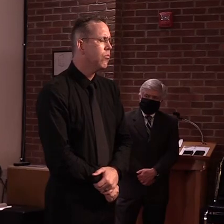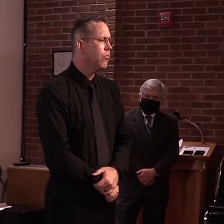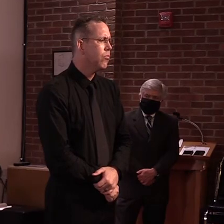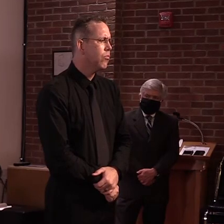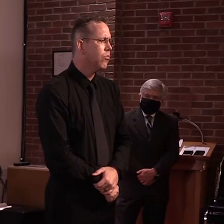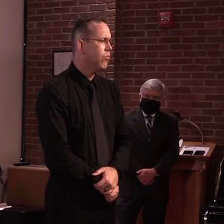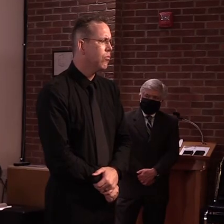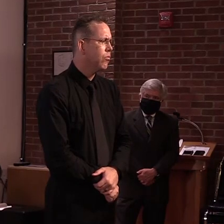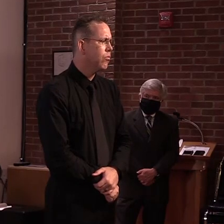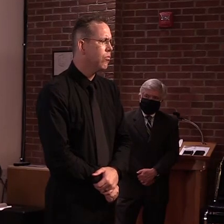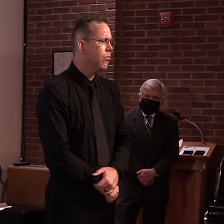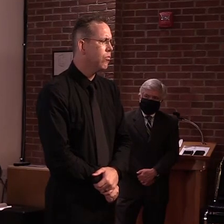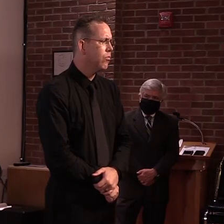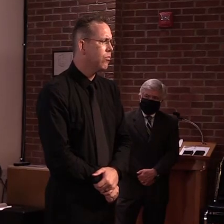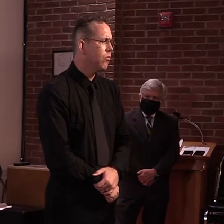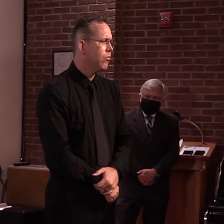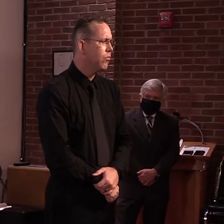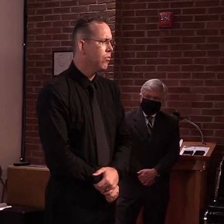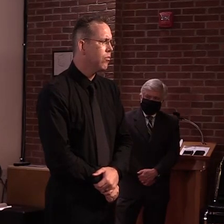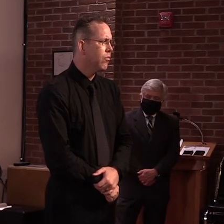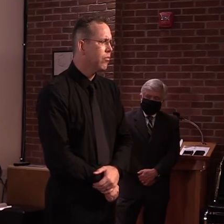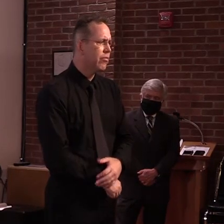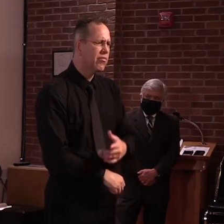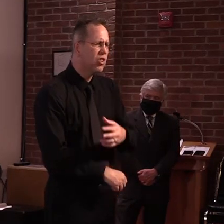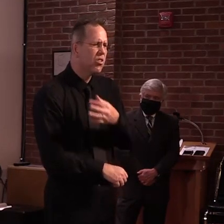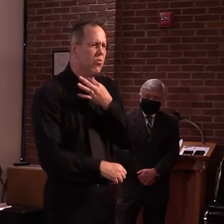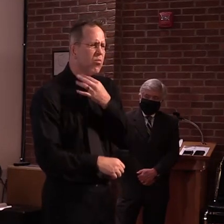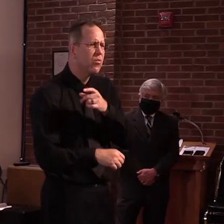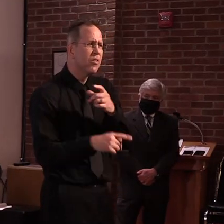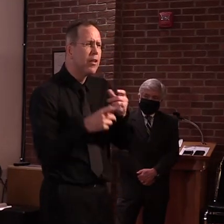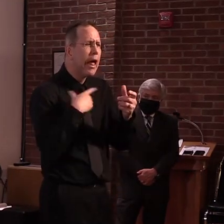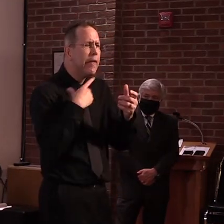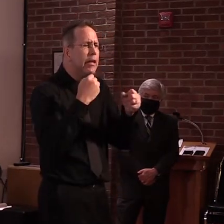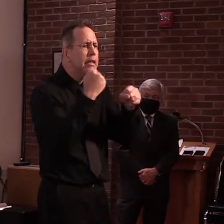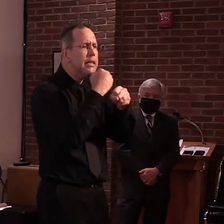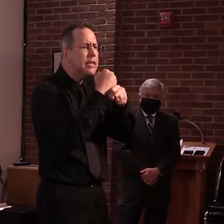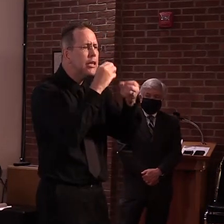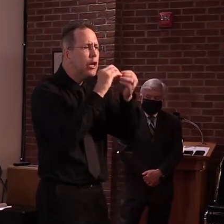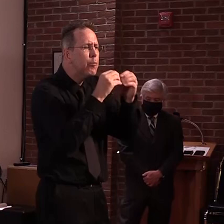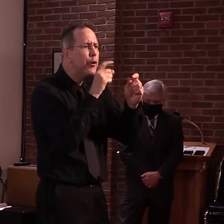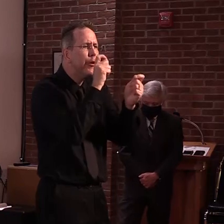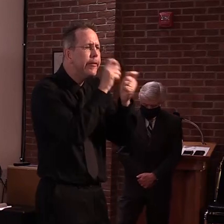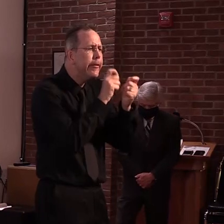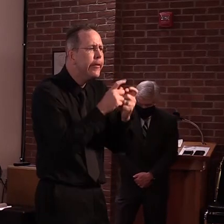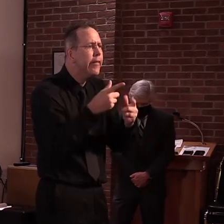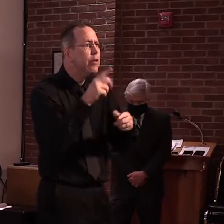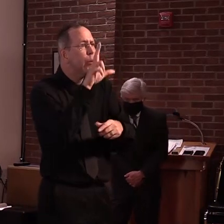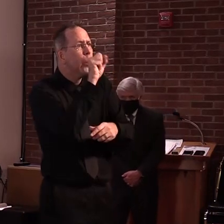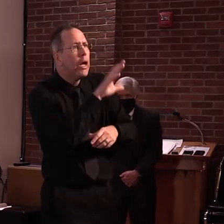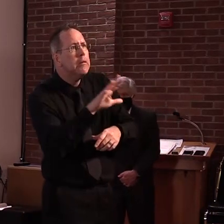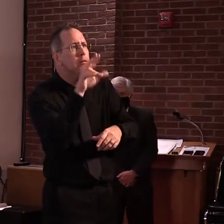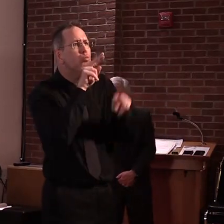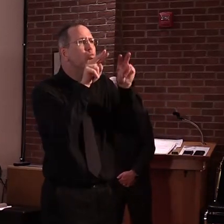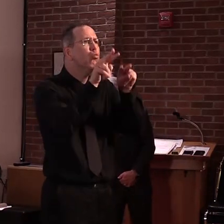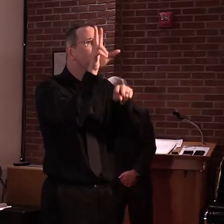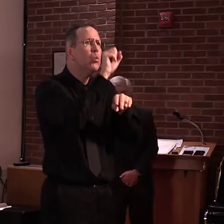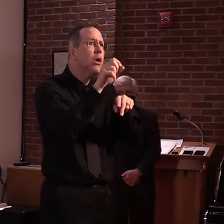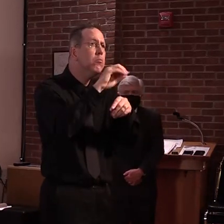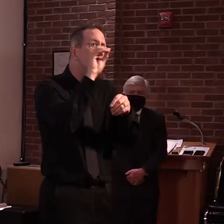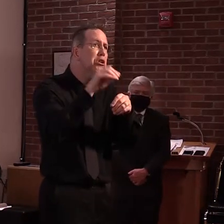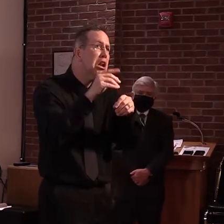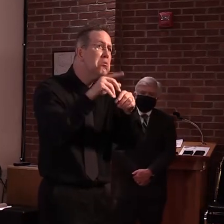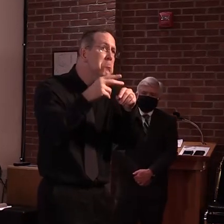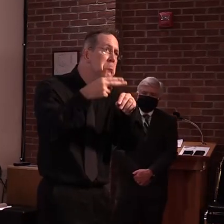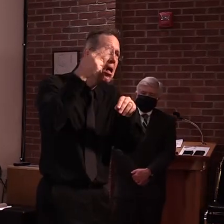but, like, what does it look like? Well, again, I think what you've seen over the last even week with the modeling, opening up more counties,